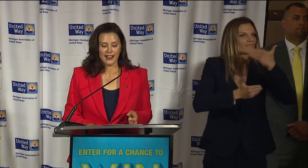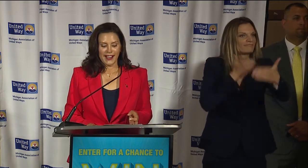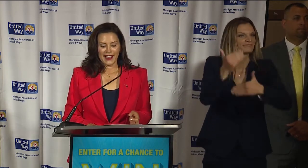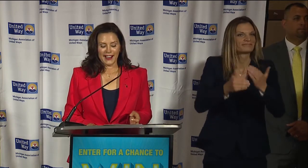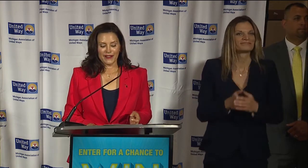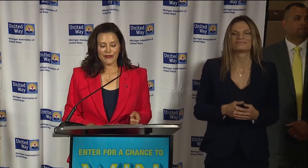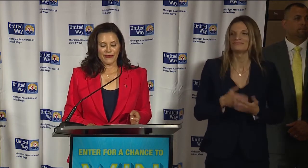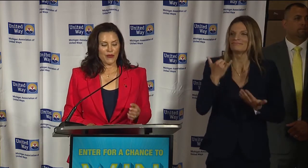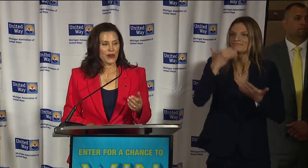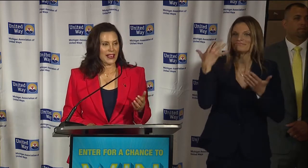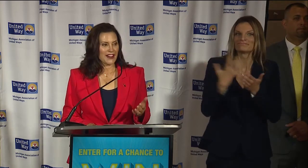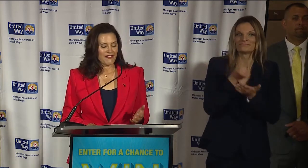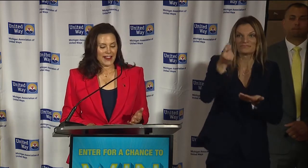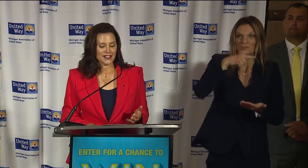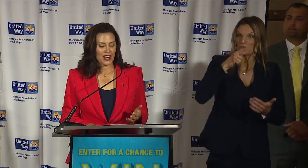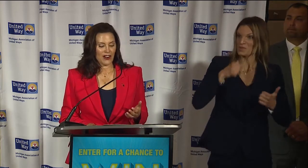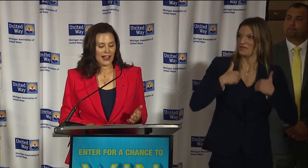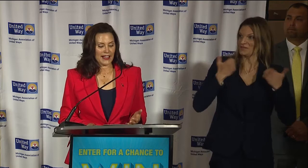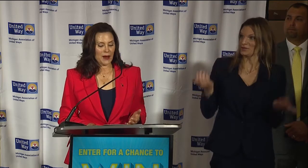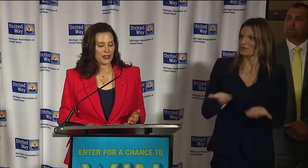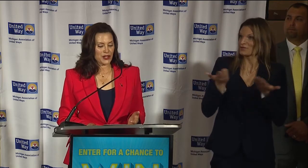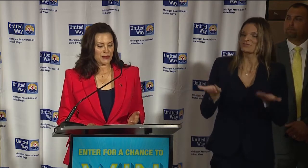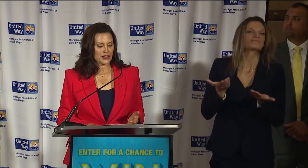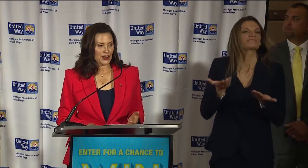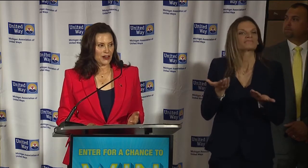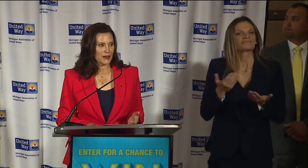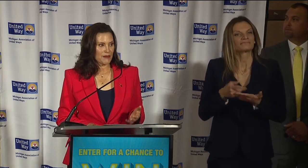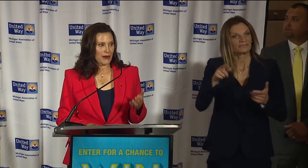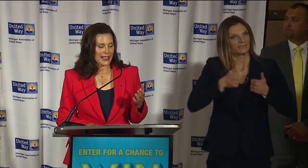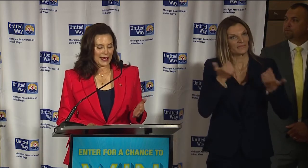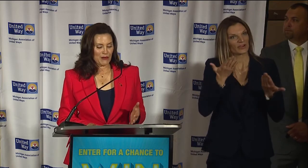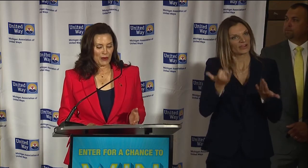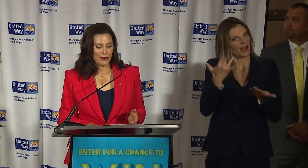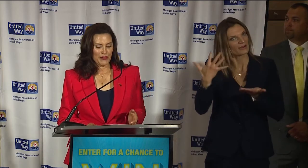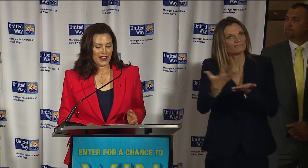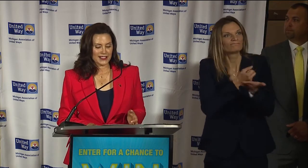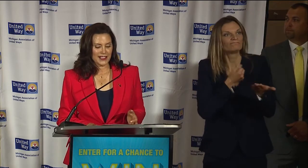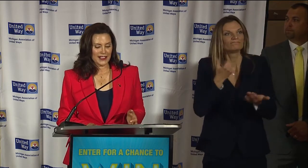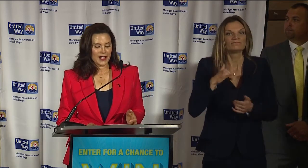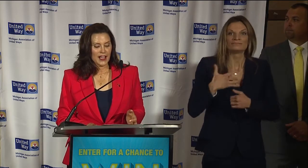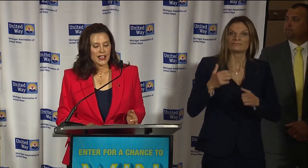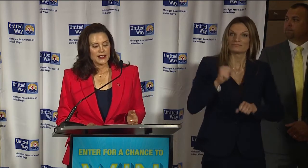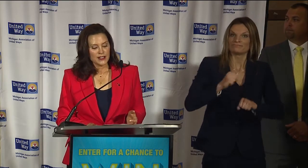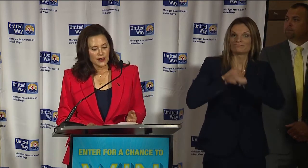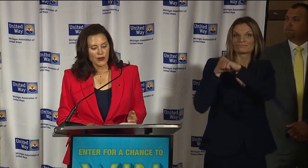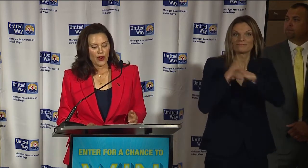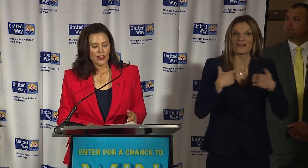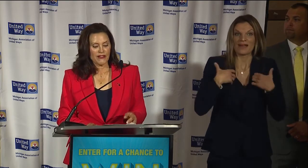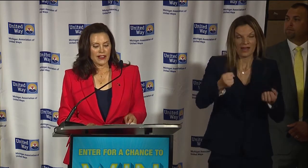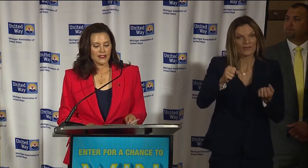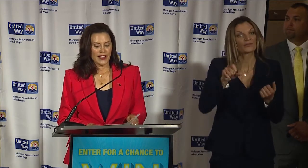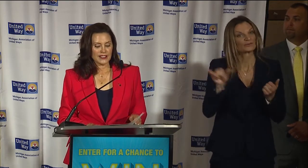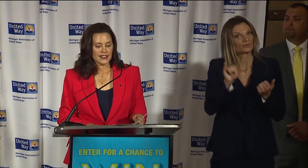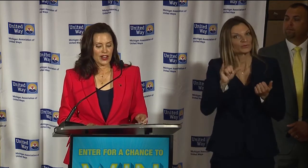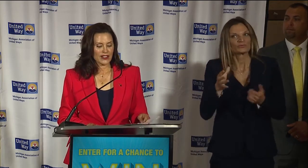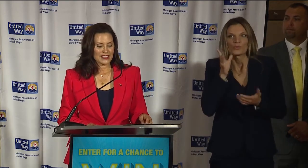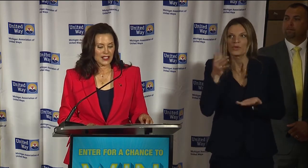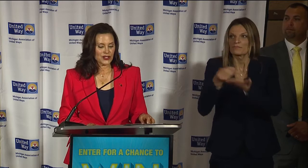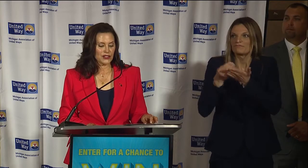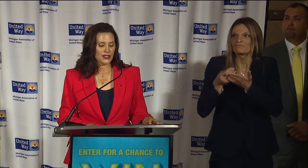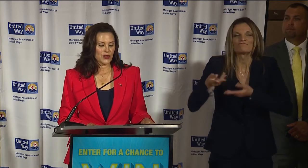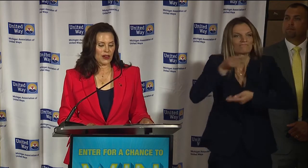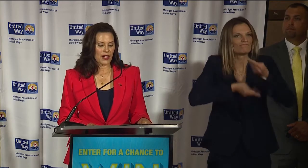Michigan. We can advance our economic jumpstart by getting more people vaccinated. We know the effective vaccines